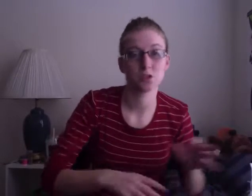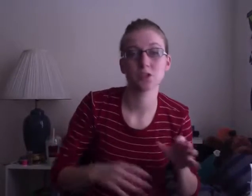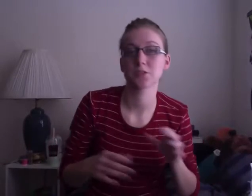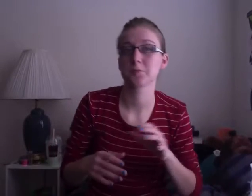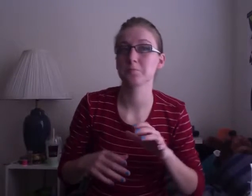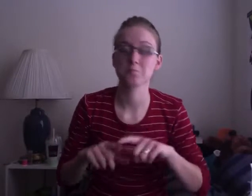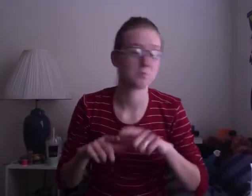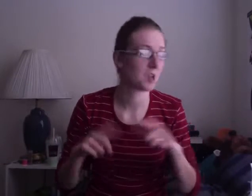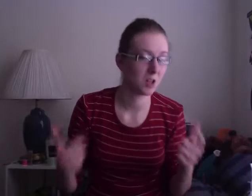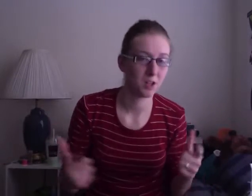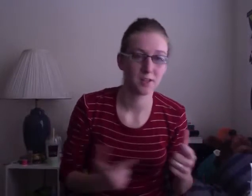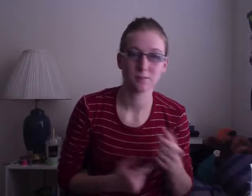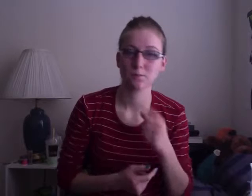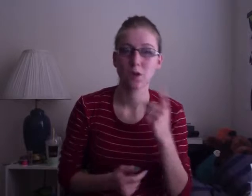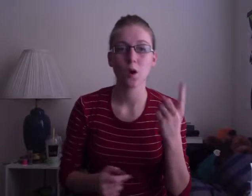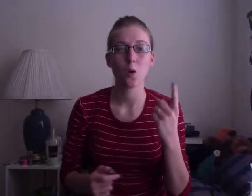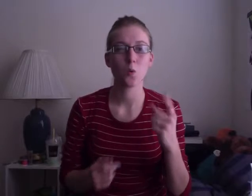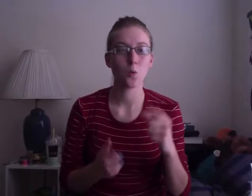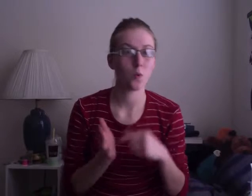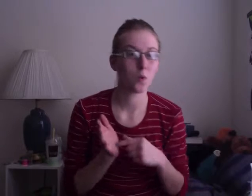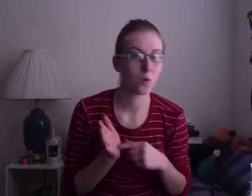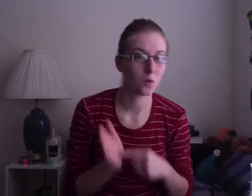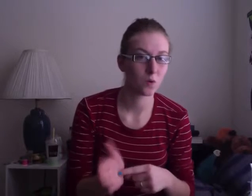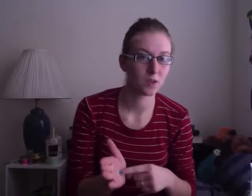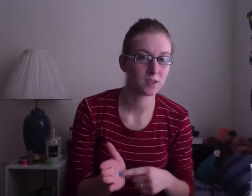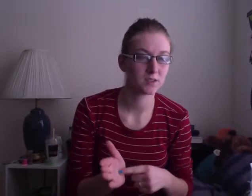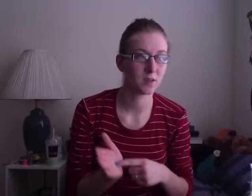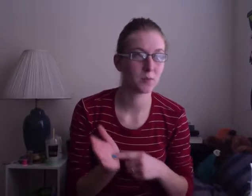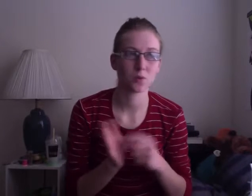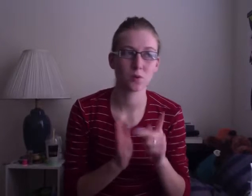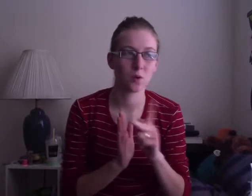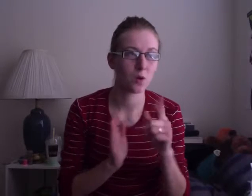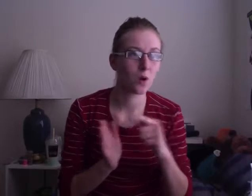far as evaporation goes? Let me remember. Danny?